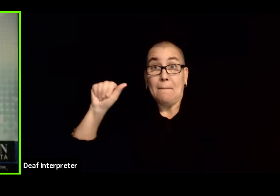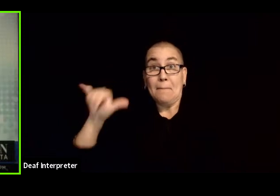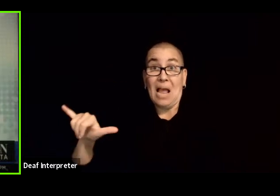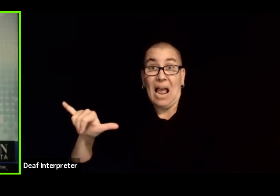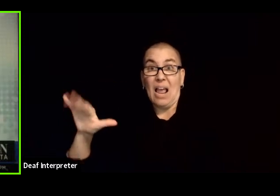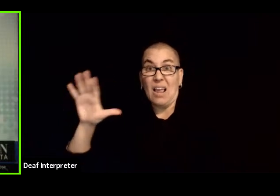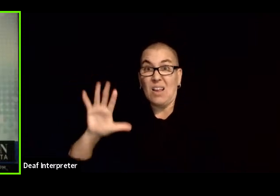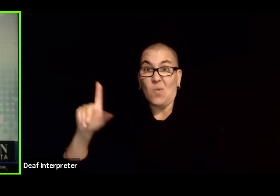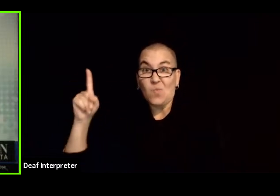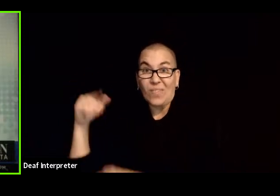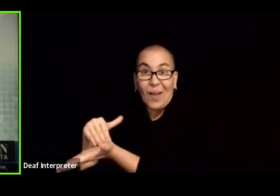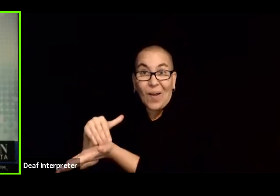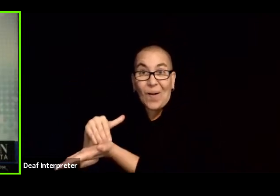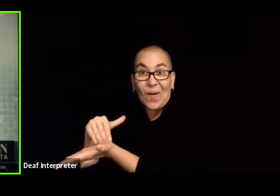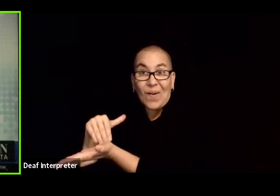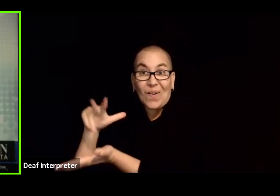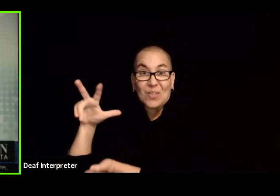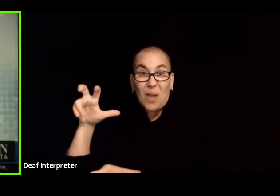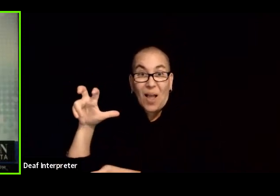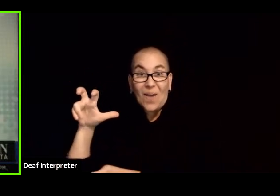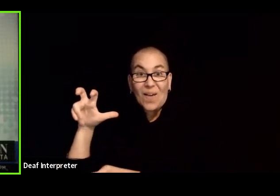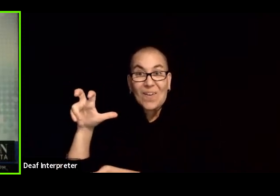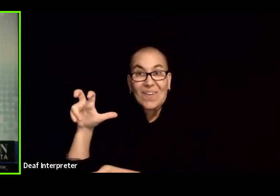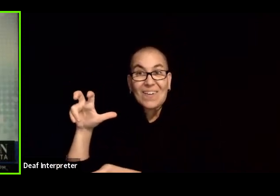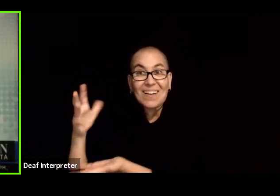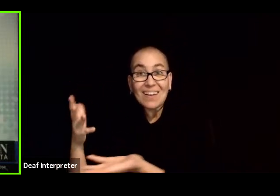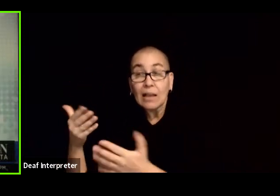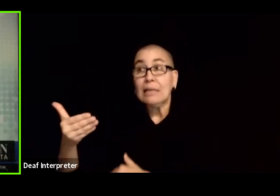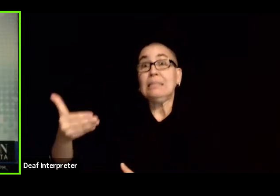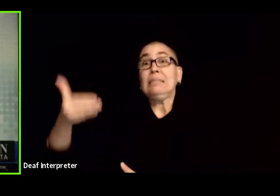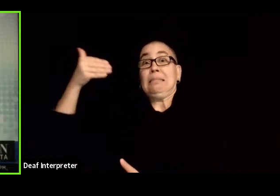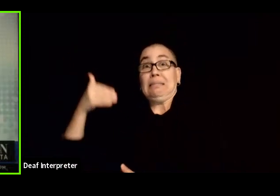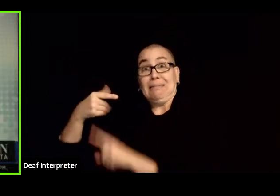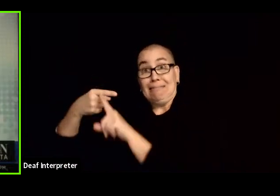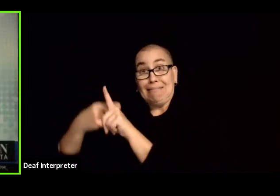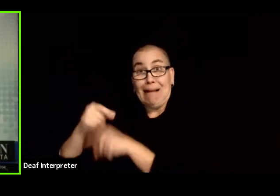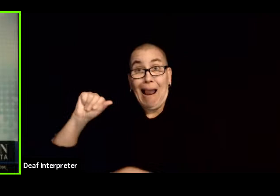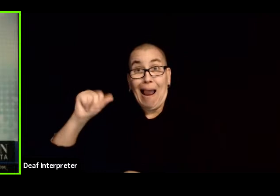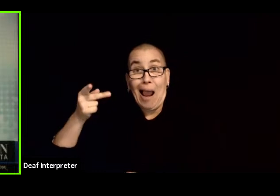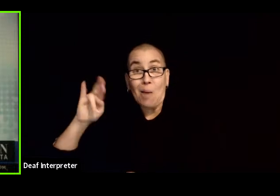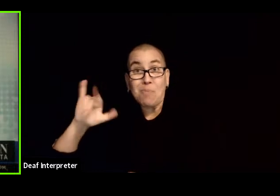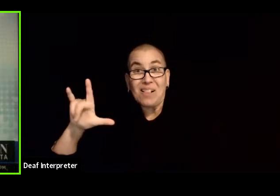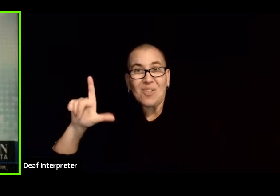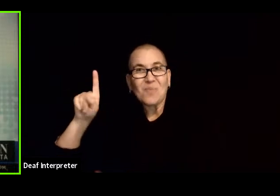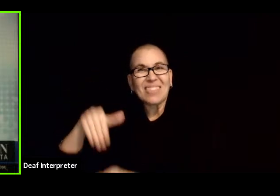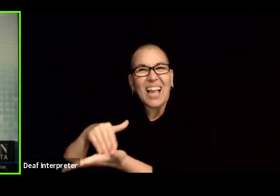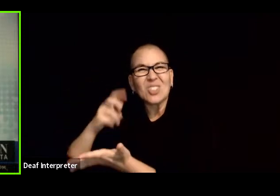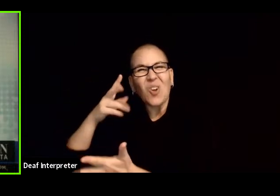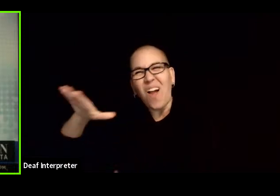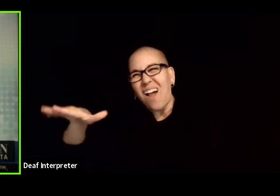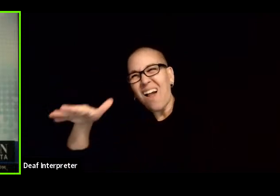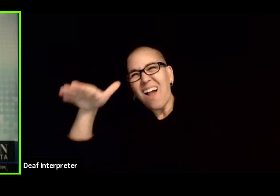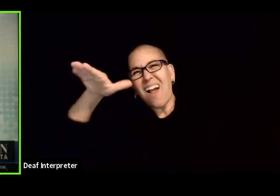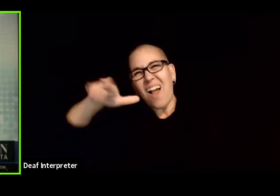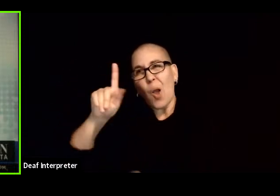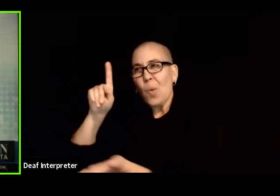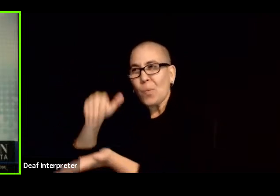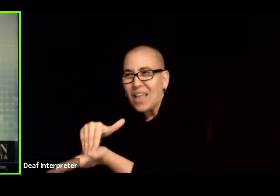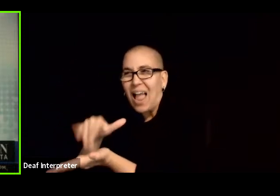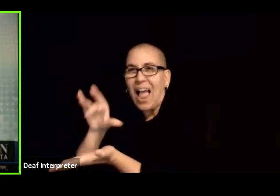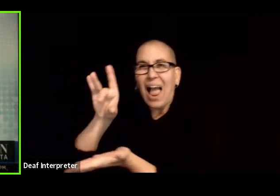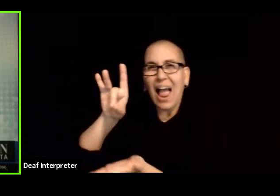April 1,928. And so you can see the definite impact of